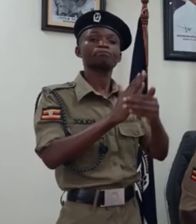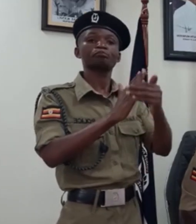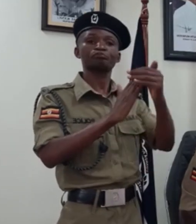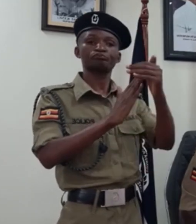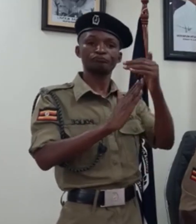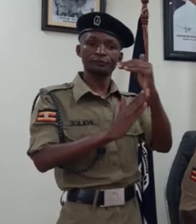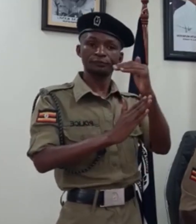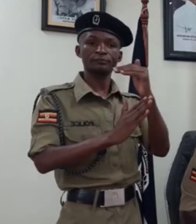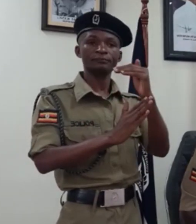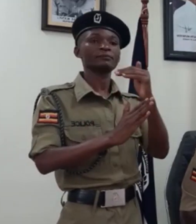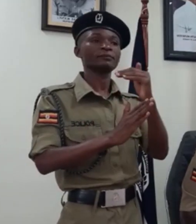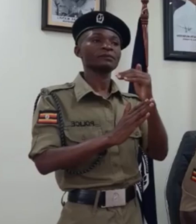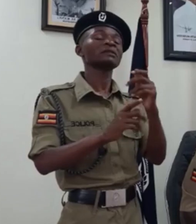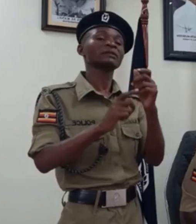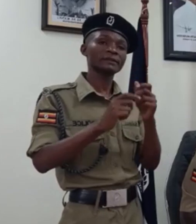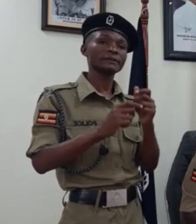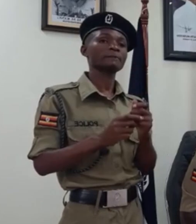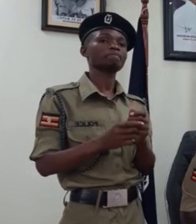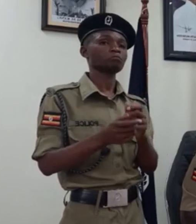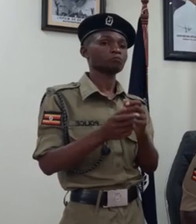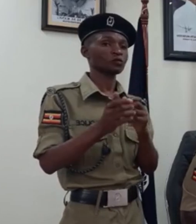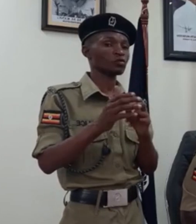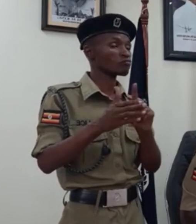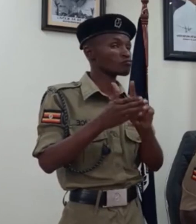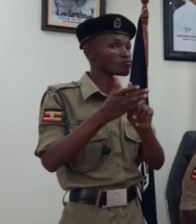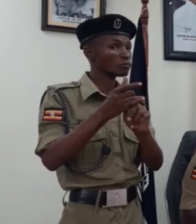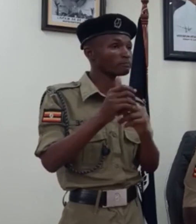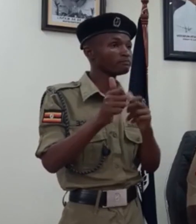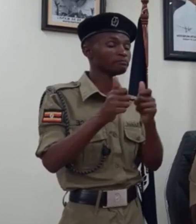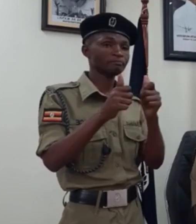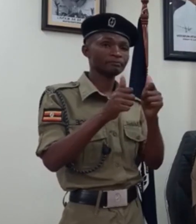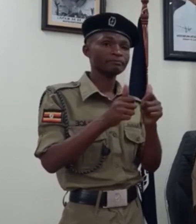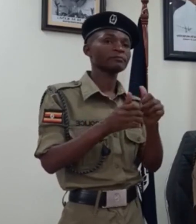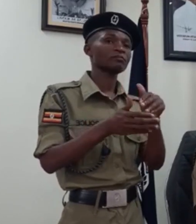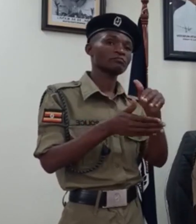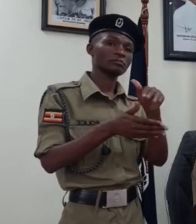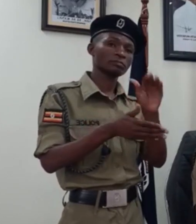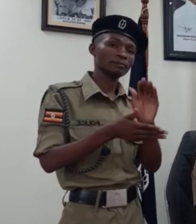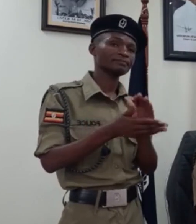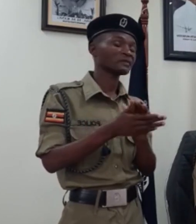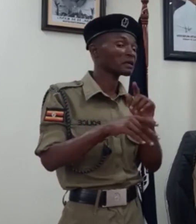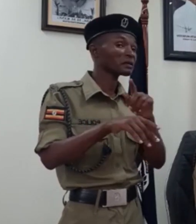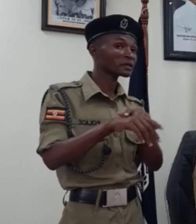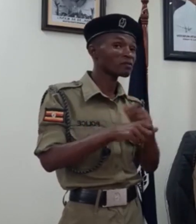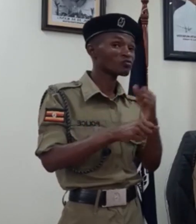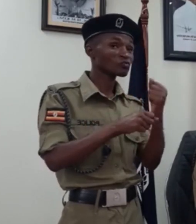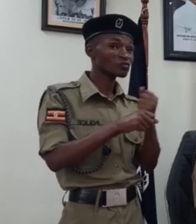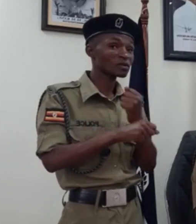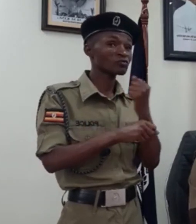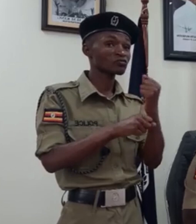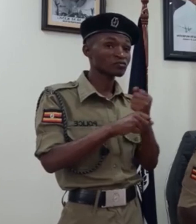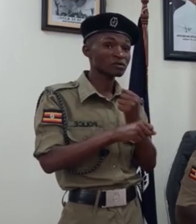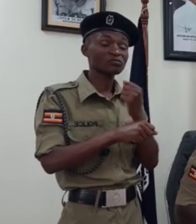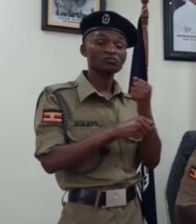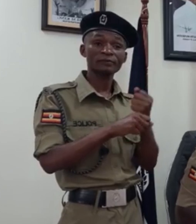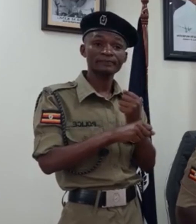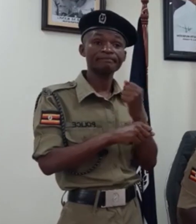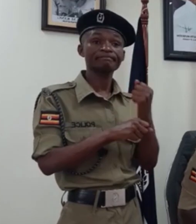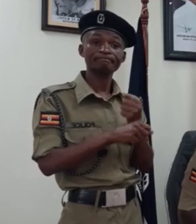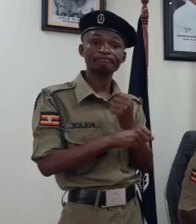bakomanda poliisi besobodde okufuna ababadde n'obumanyirivu obukugu